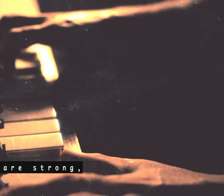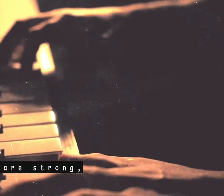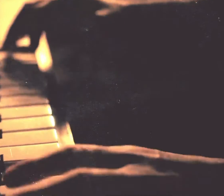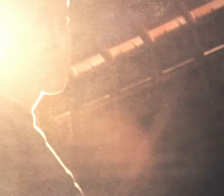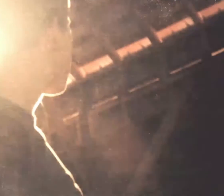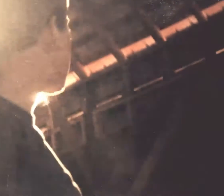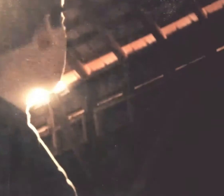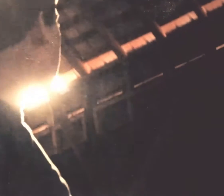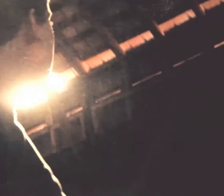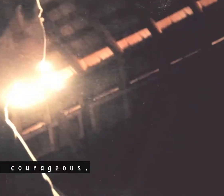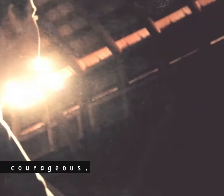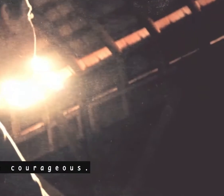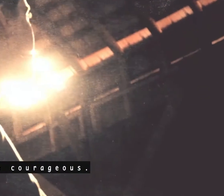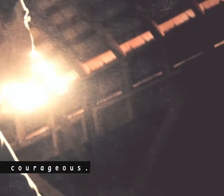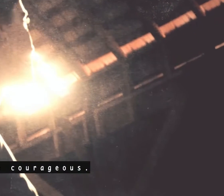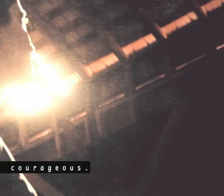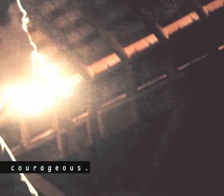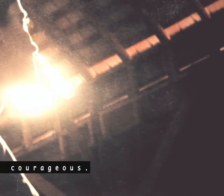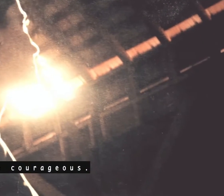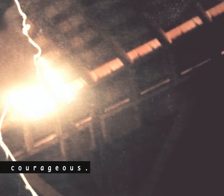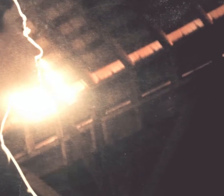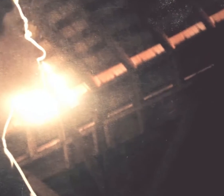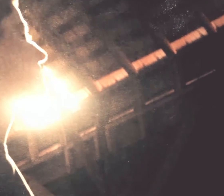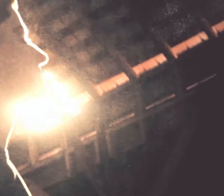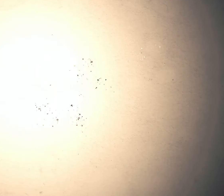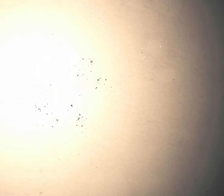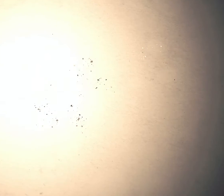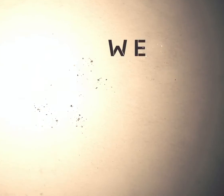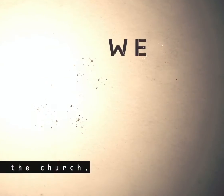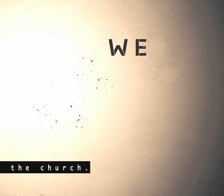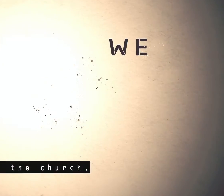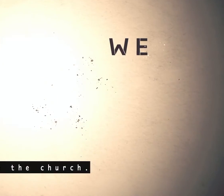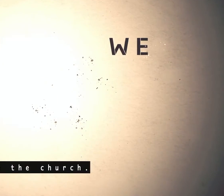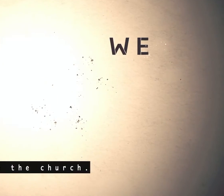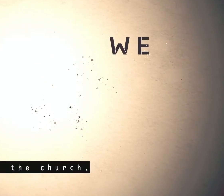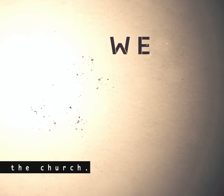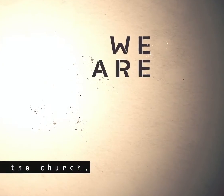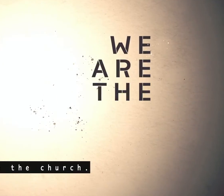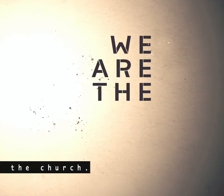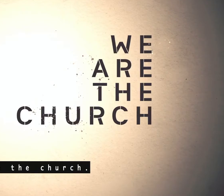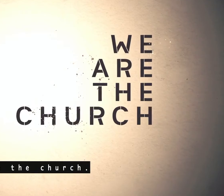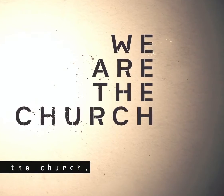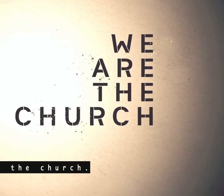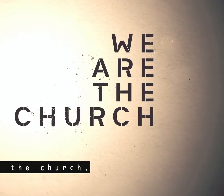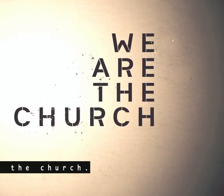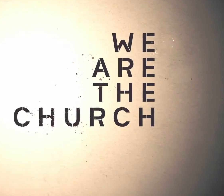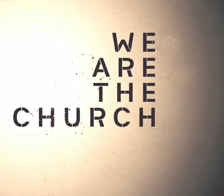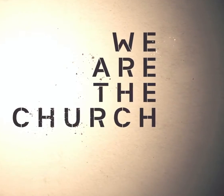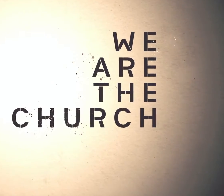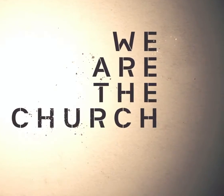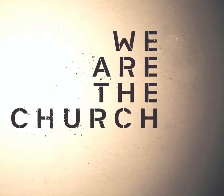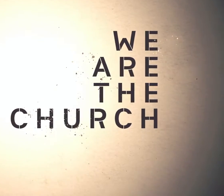strong. We are courageous. We are the church.